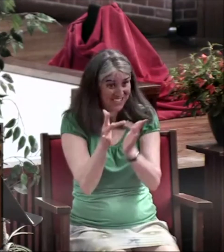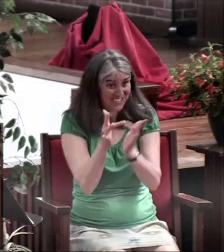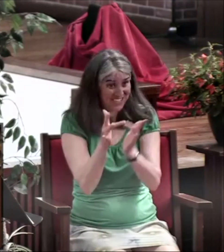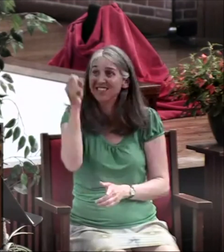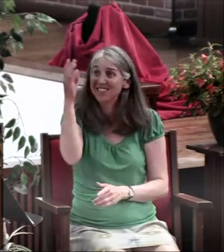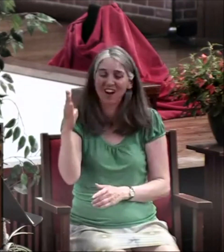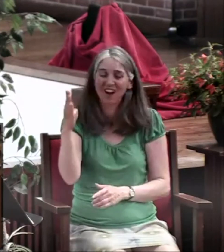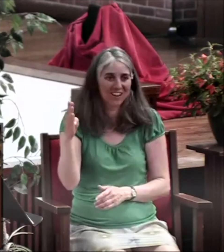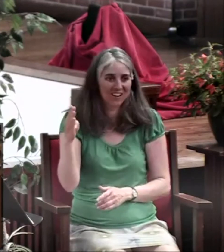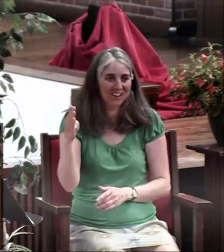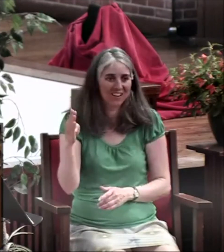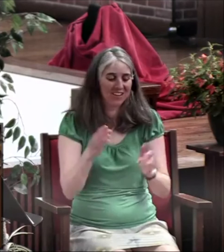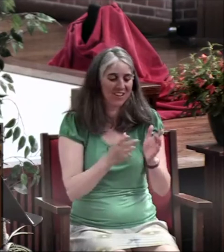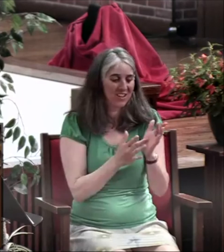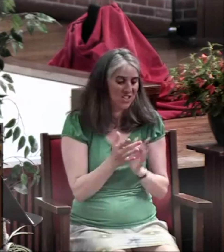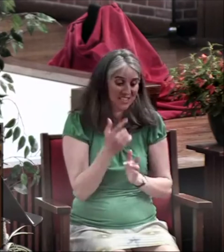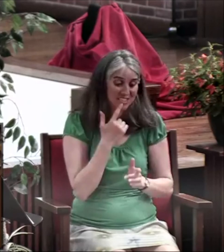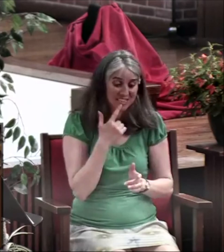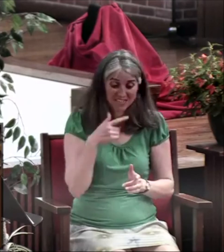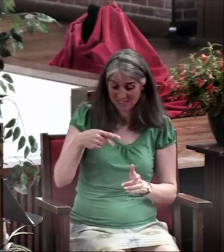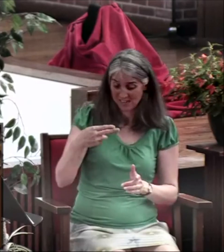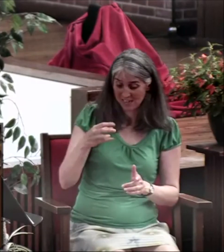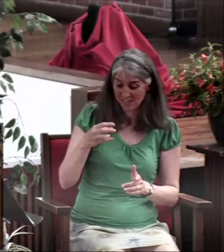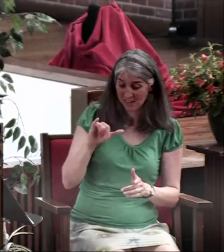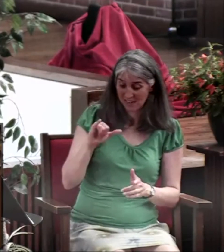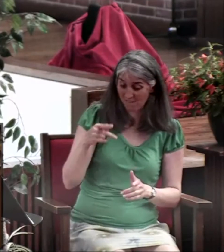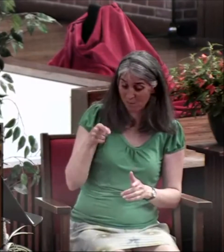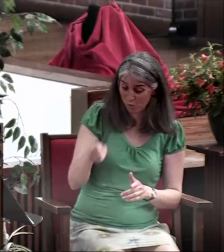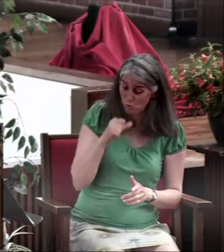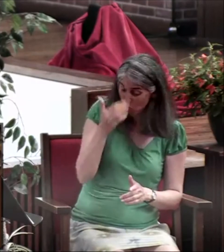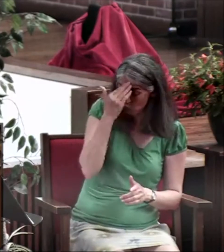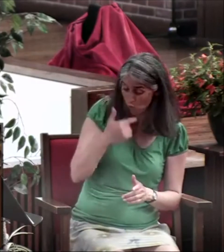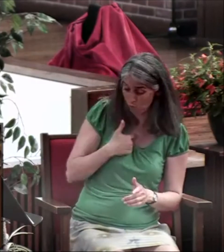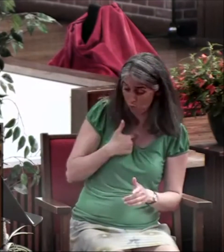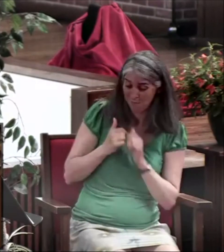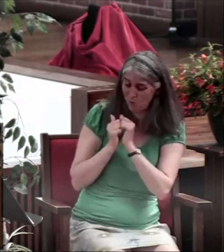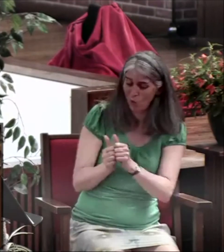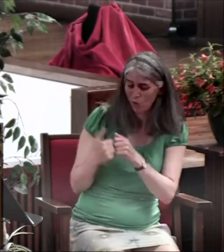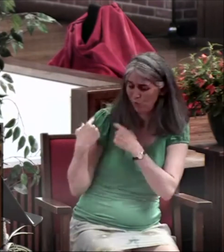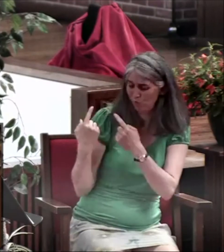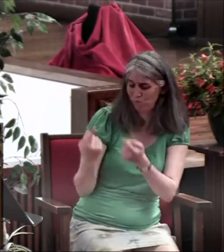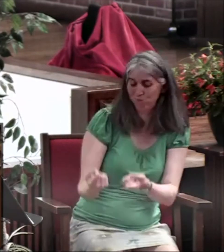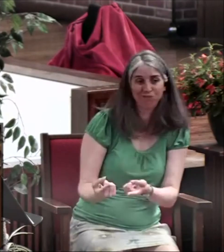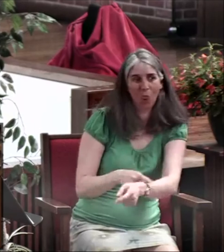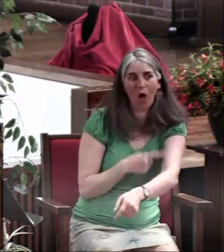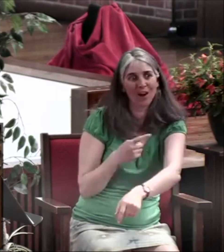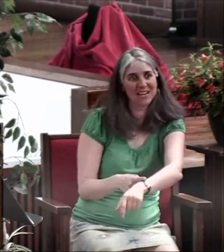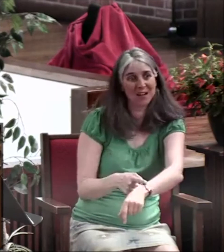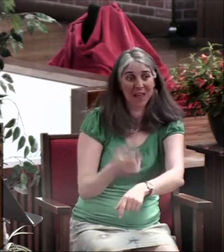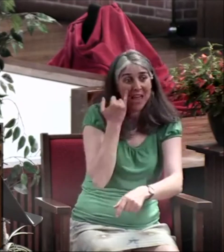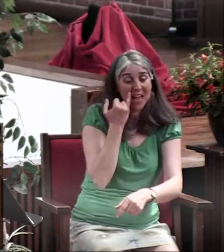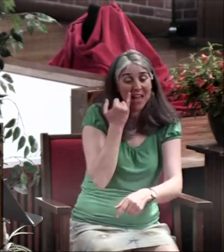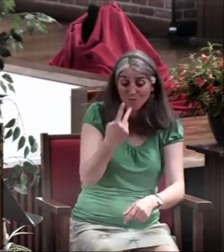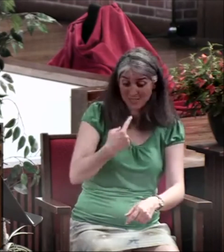Jesus says, you don't know me, Philip, even after I've been with you for such a long time. Anyone who has